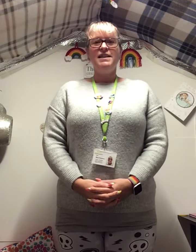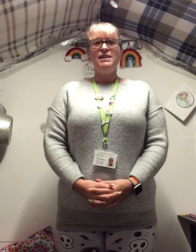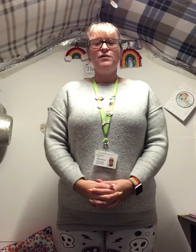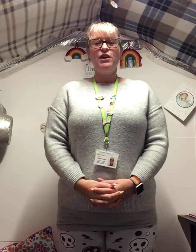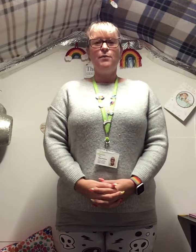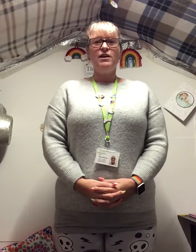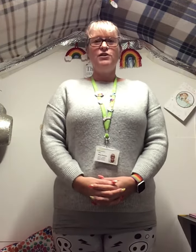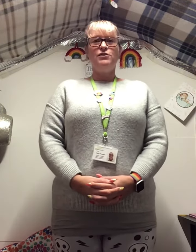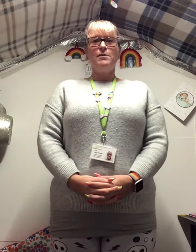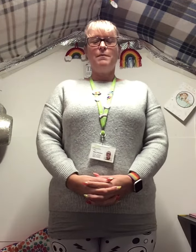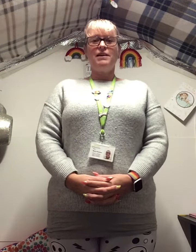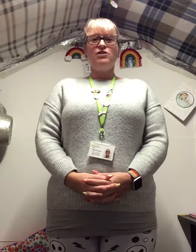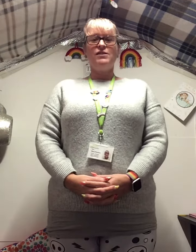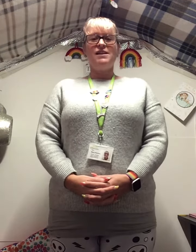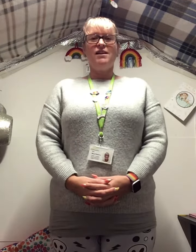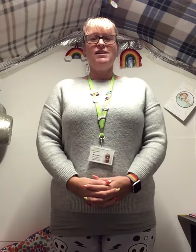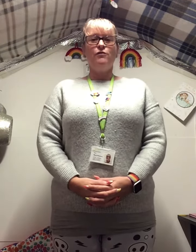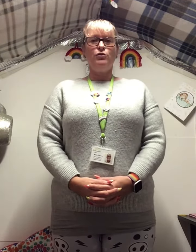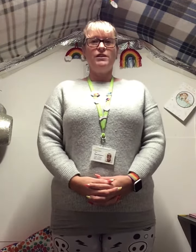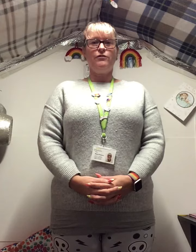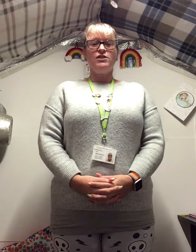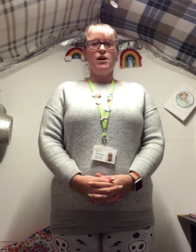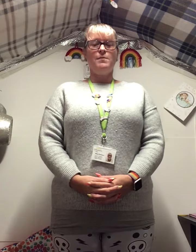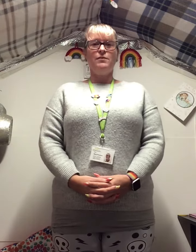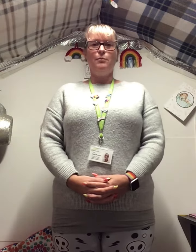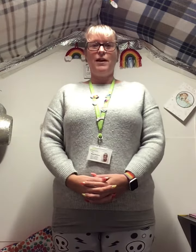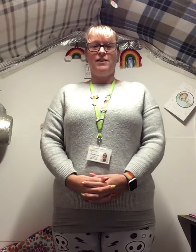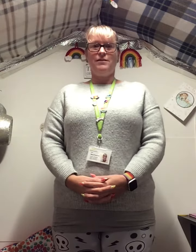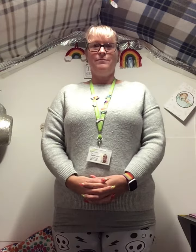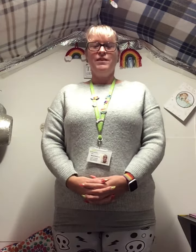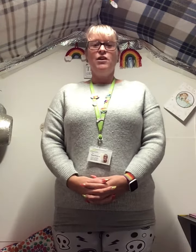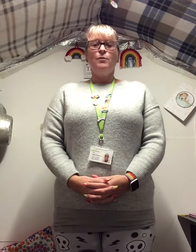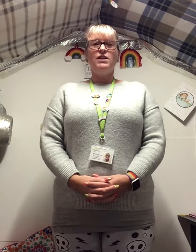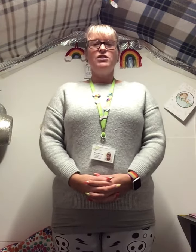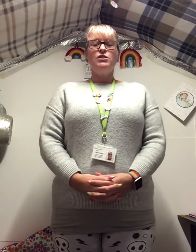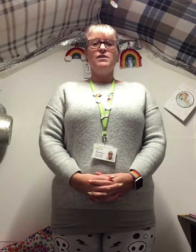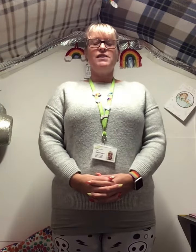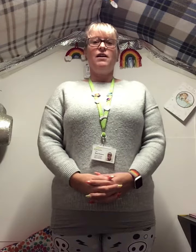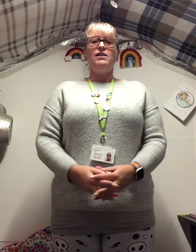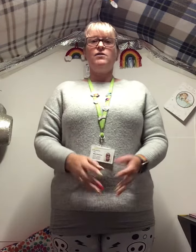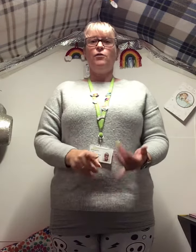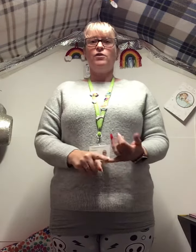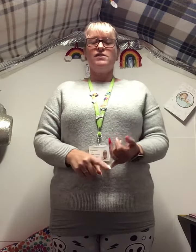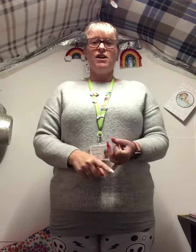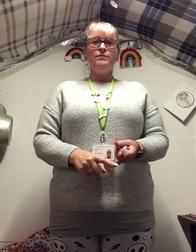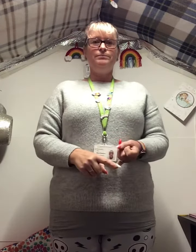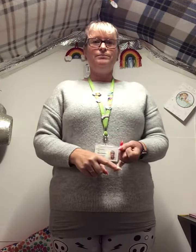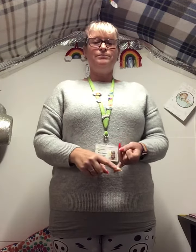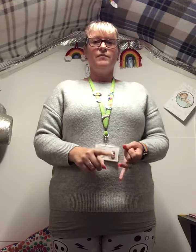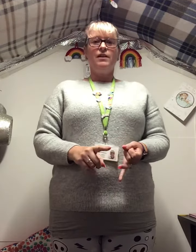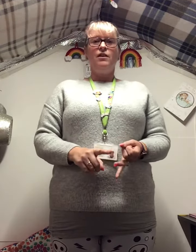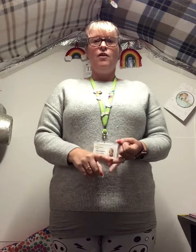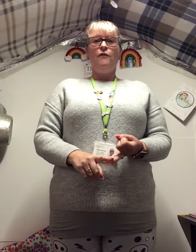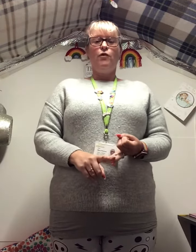Today in this video we're going to do some Makaton signs for different types of weather. We're going to do the signs for sun, for